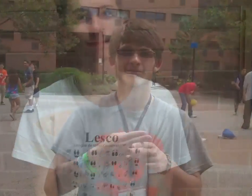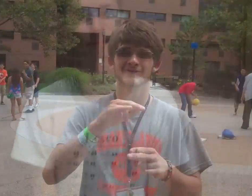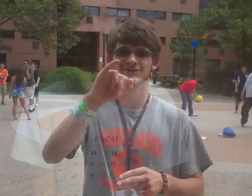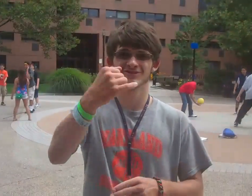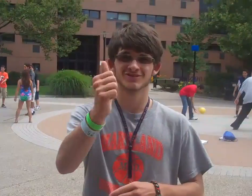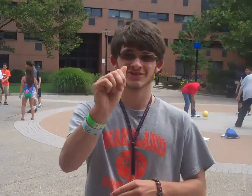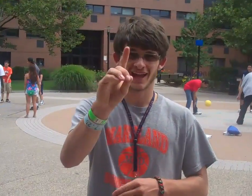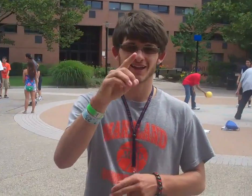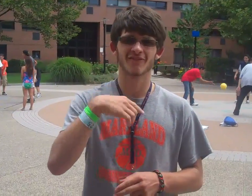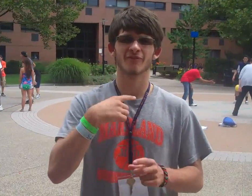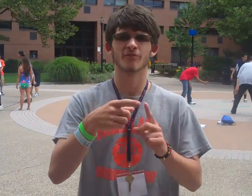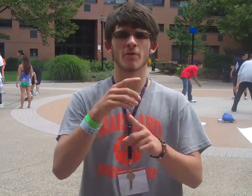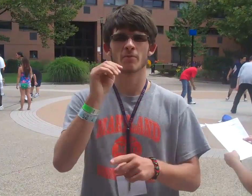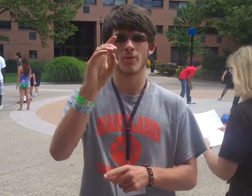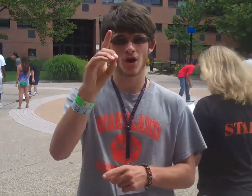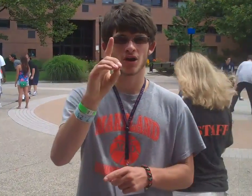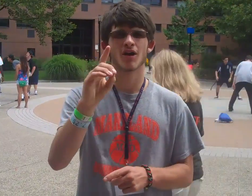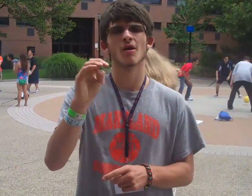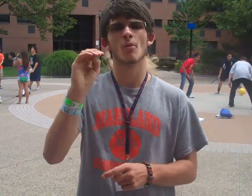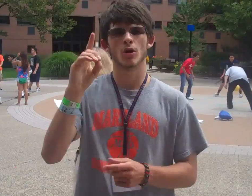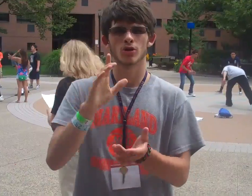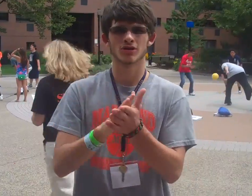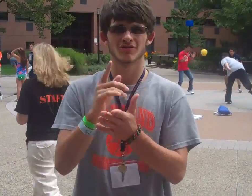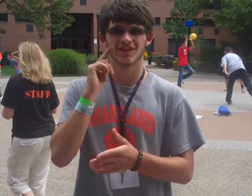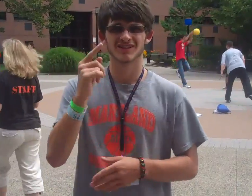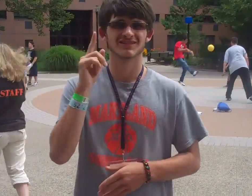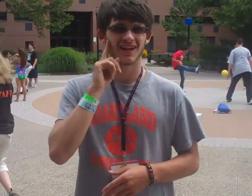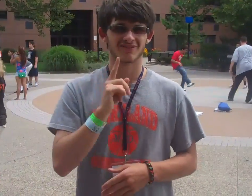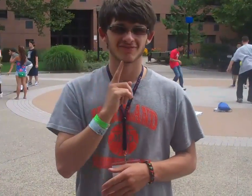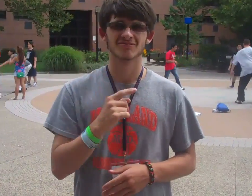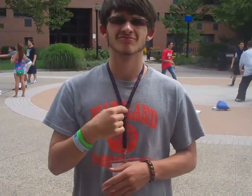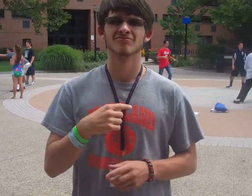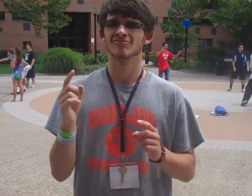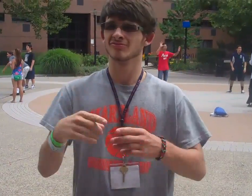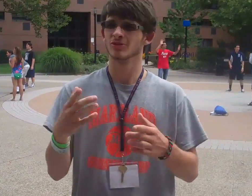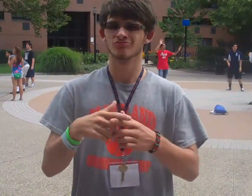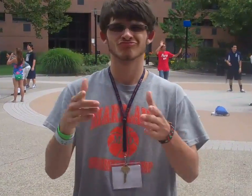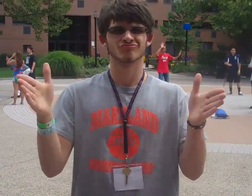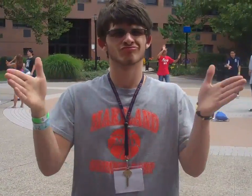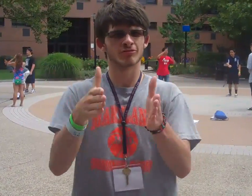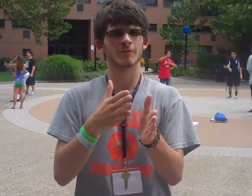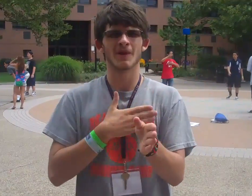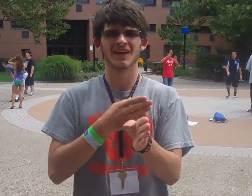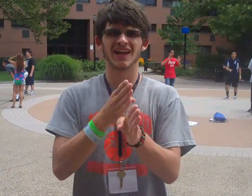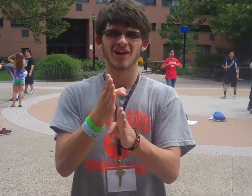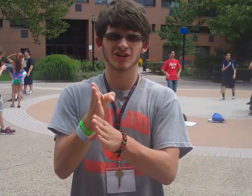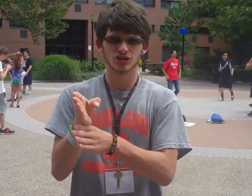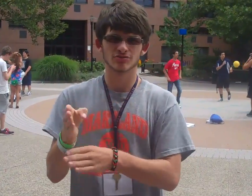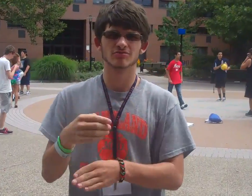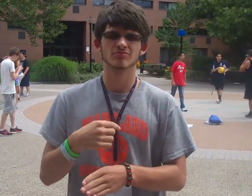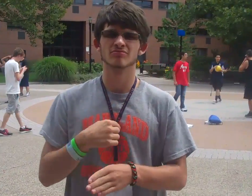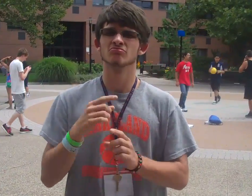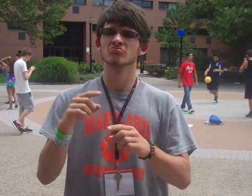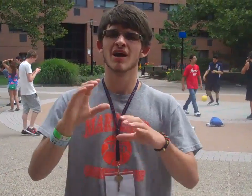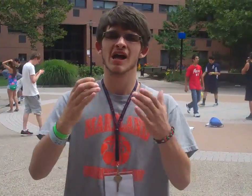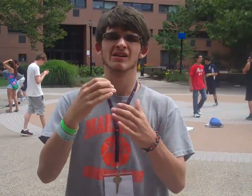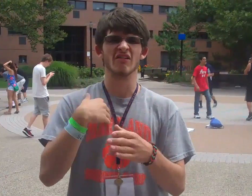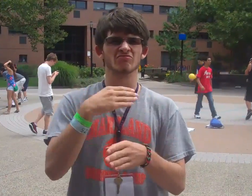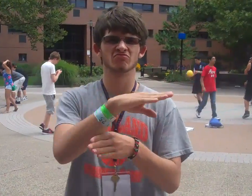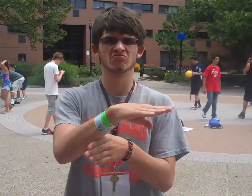Okay. My name's Jad. I'm from Maryland. Maryland School for the Deaf, where I go. And this coming to EYF really helped me